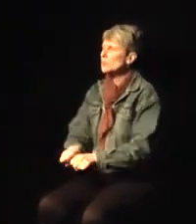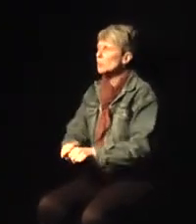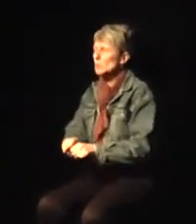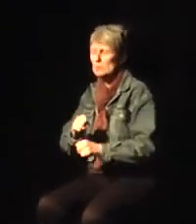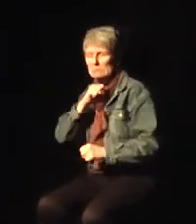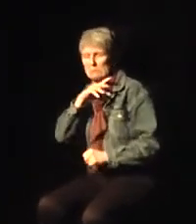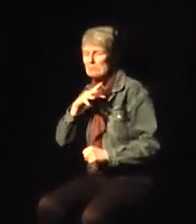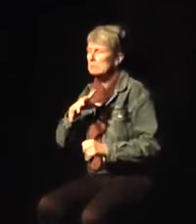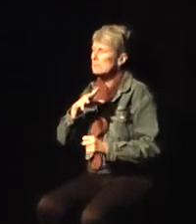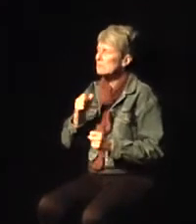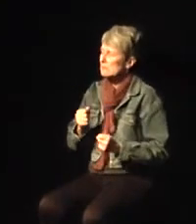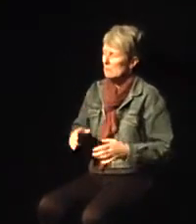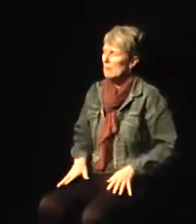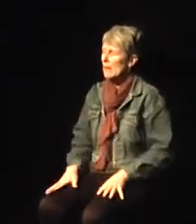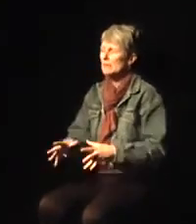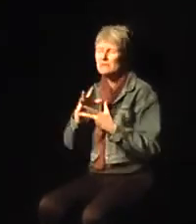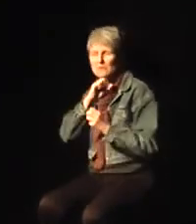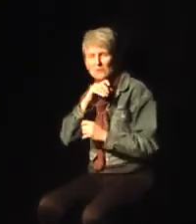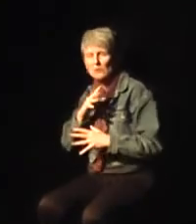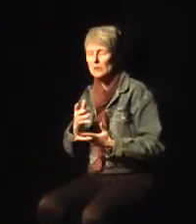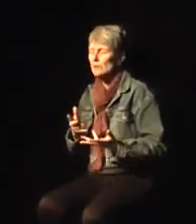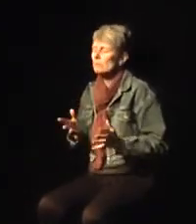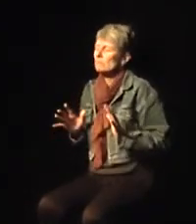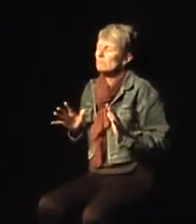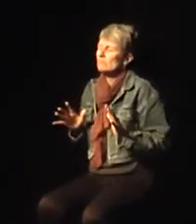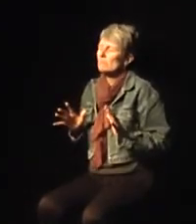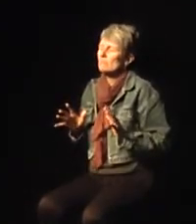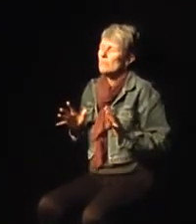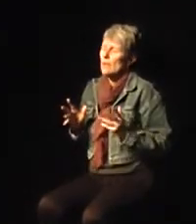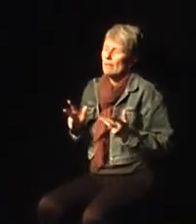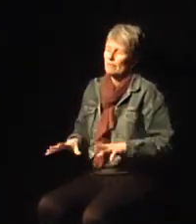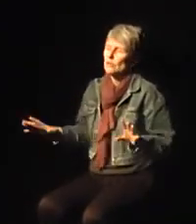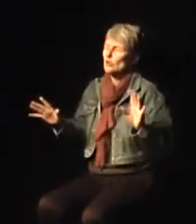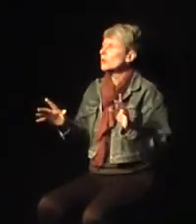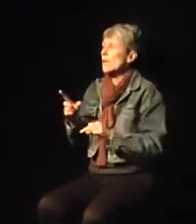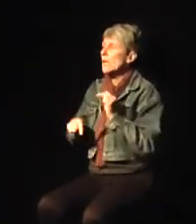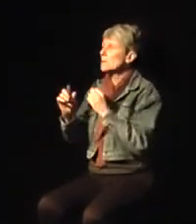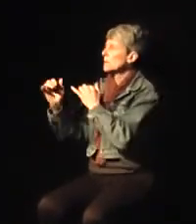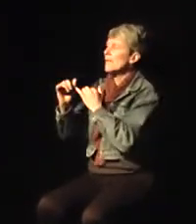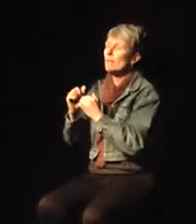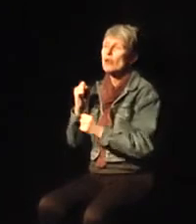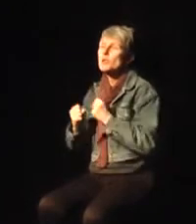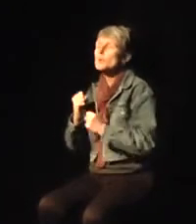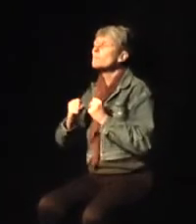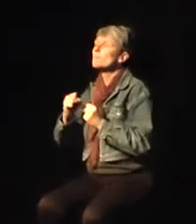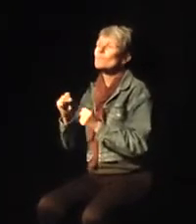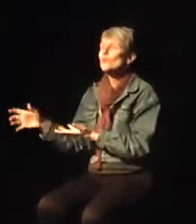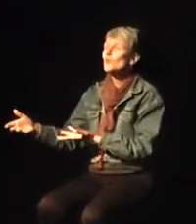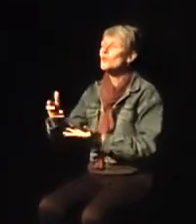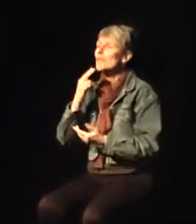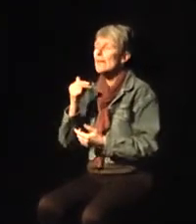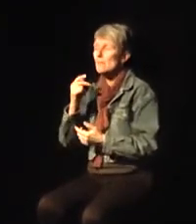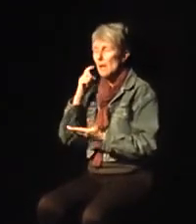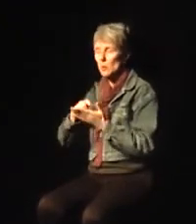dirty, and I sink into myself. I wasn't going to be able to trick or treat like the others. I do go from house to house, but I do it